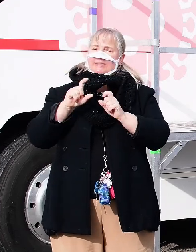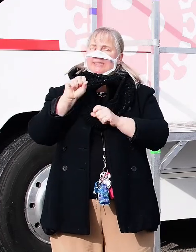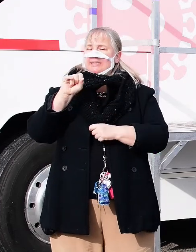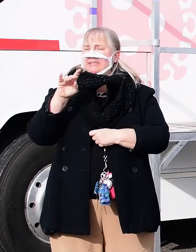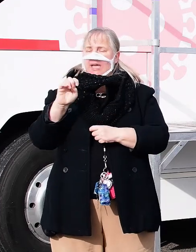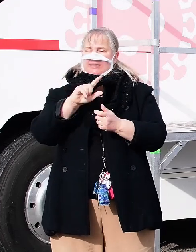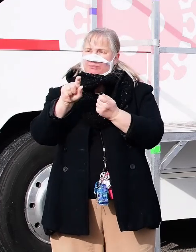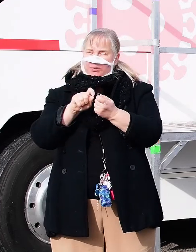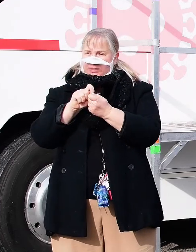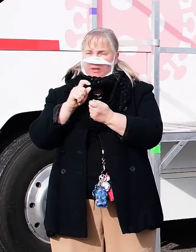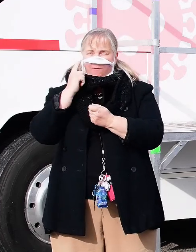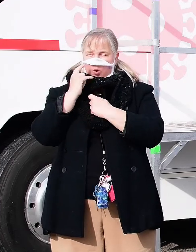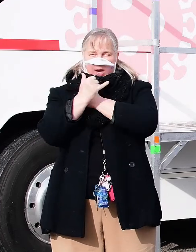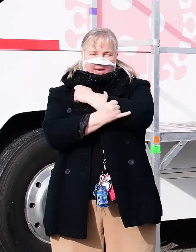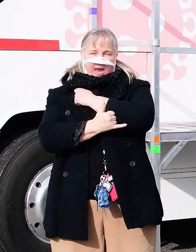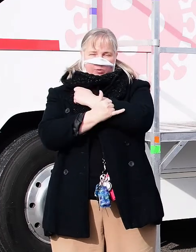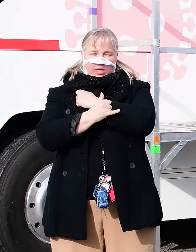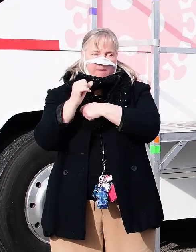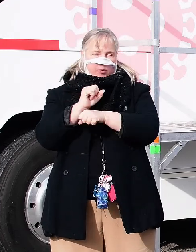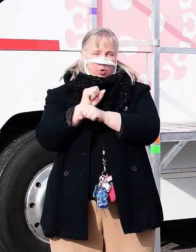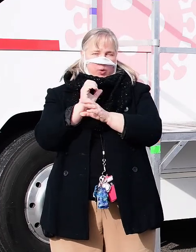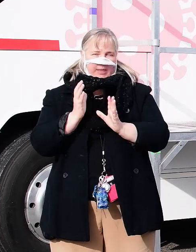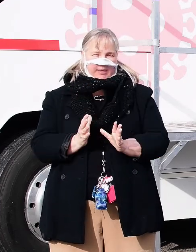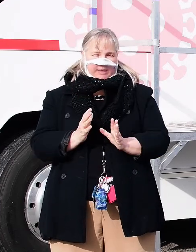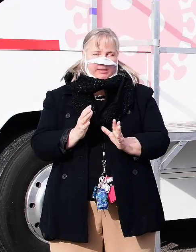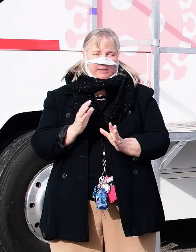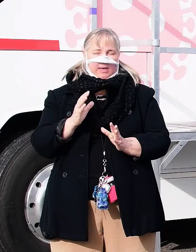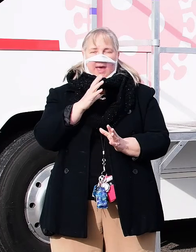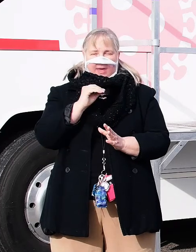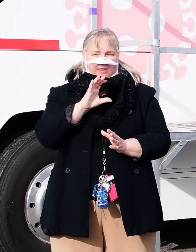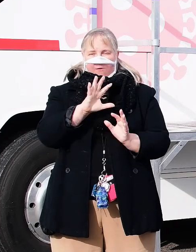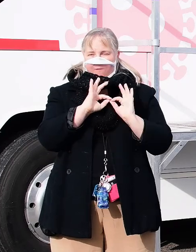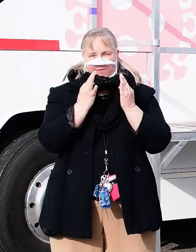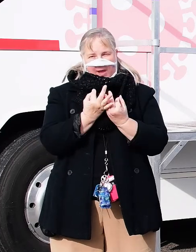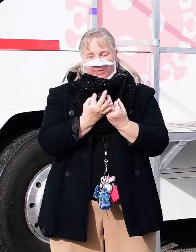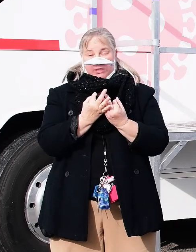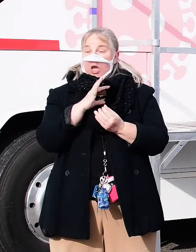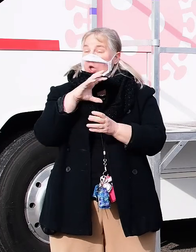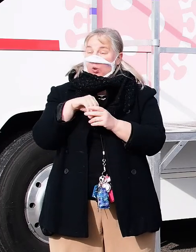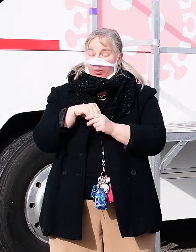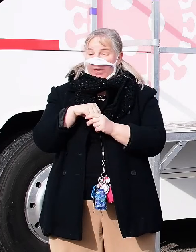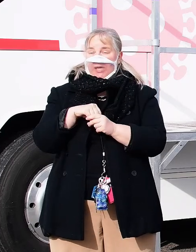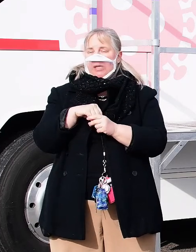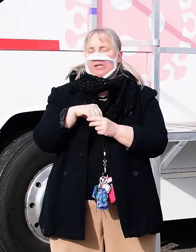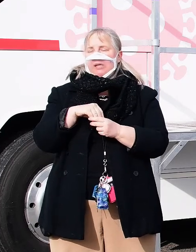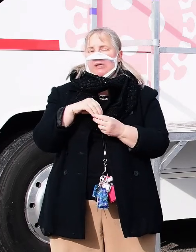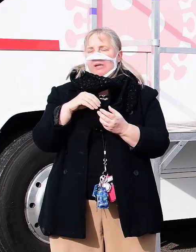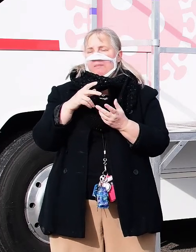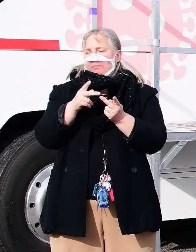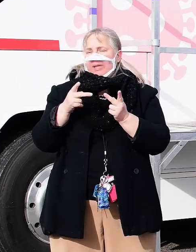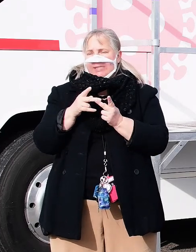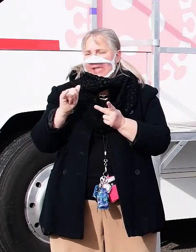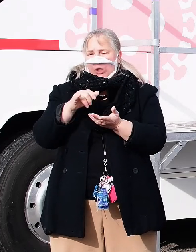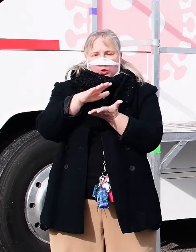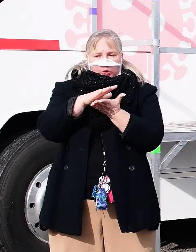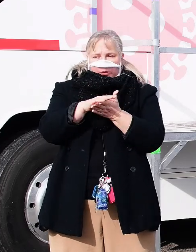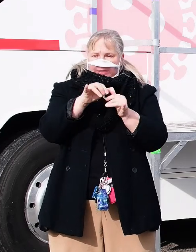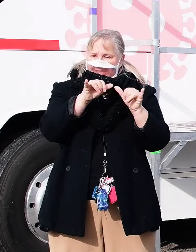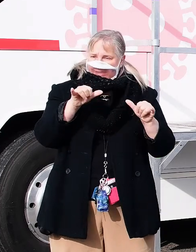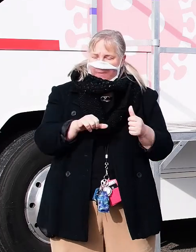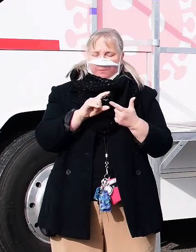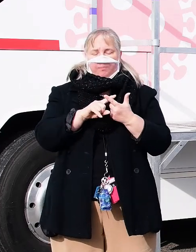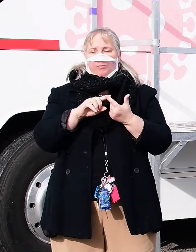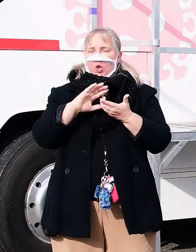specifically for county employees and their families, including entities like the school system,